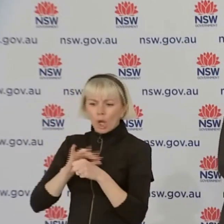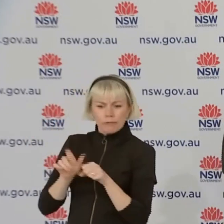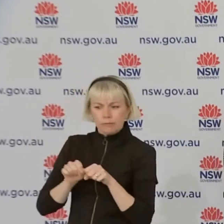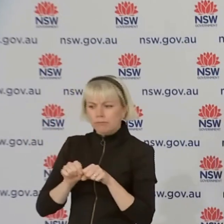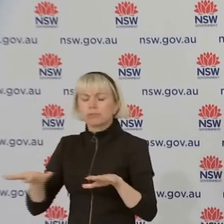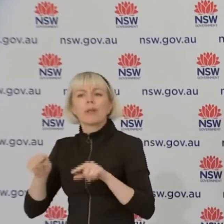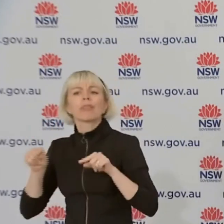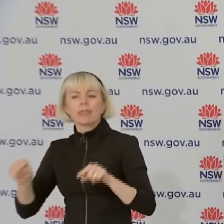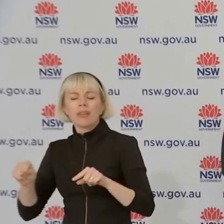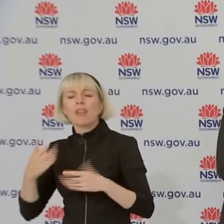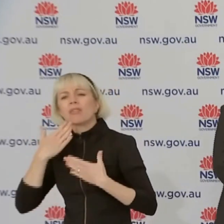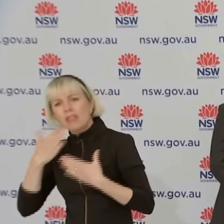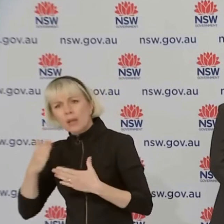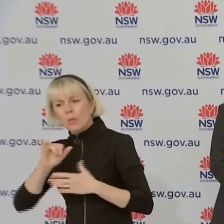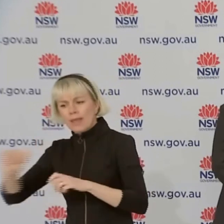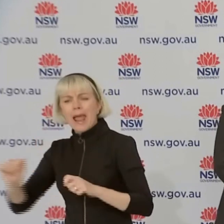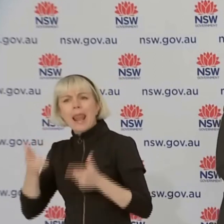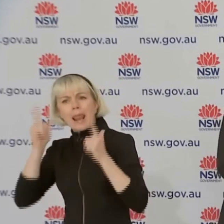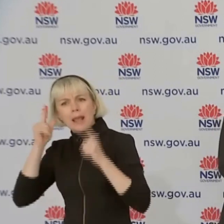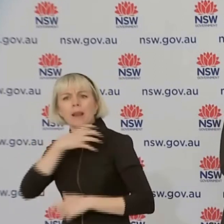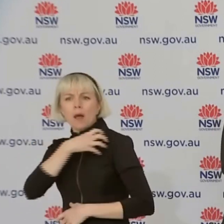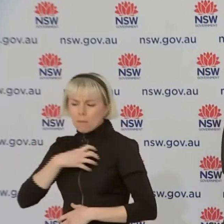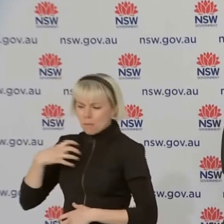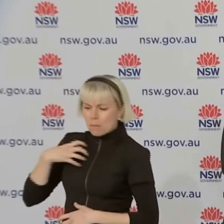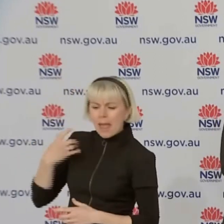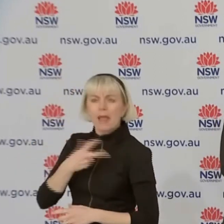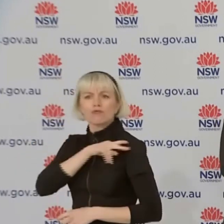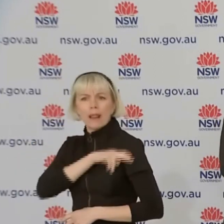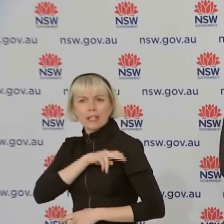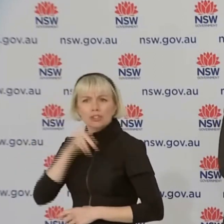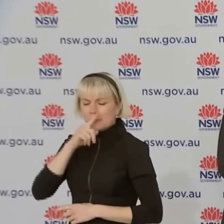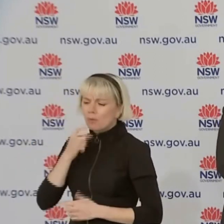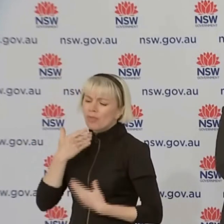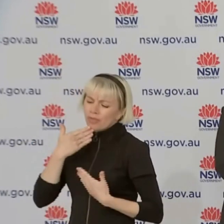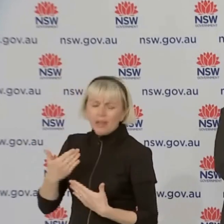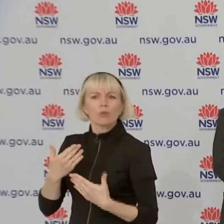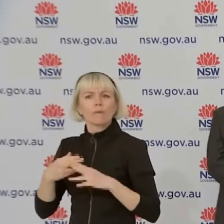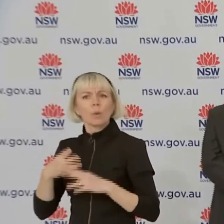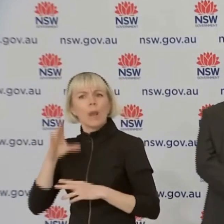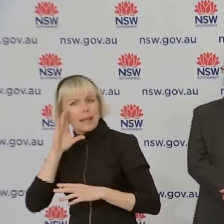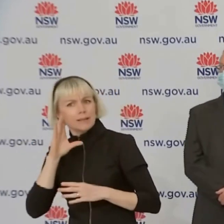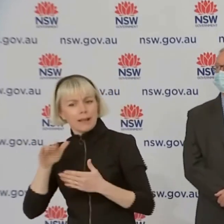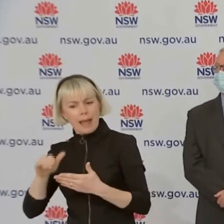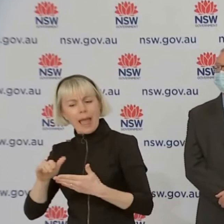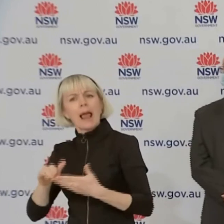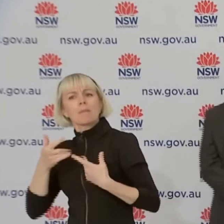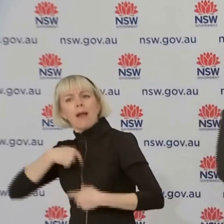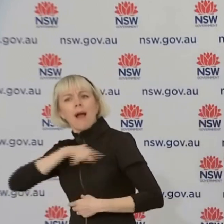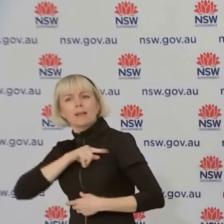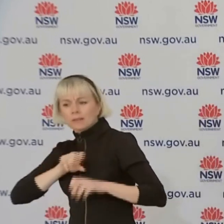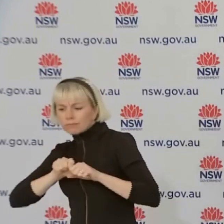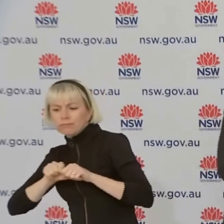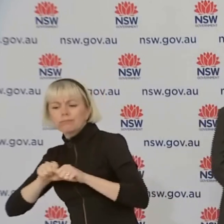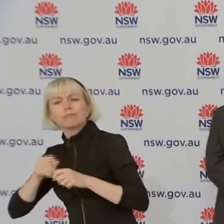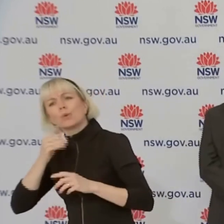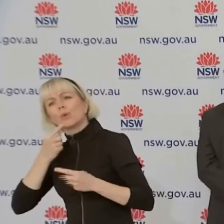know the micro strategies that are going on to target specific communities and support those communities get through a very difficult time. And